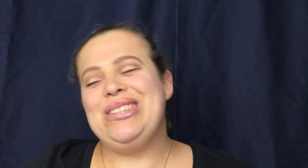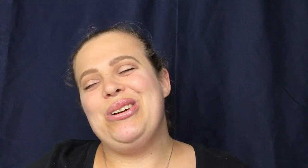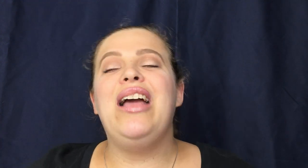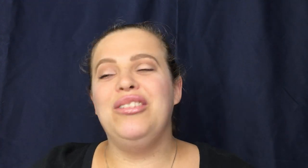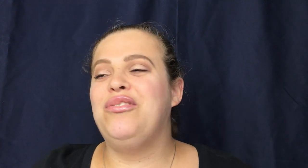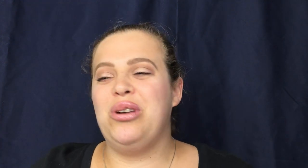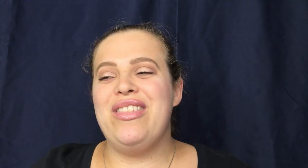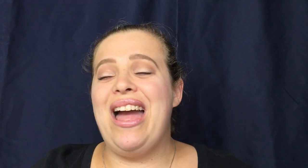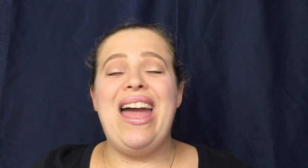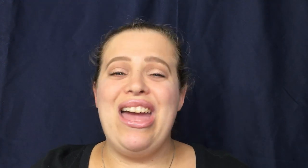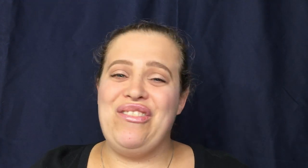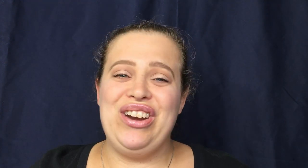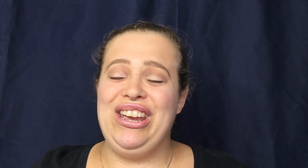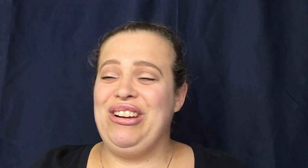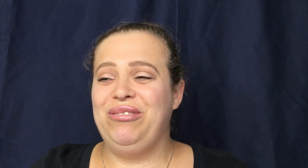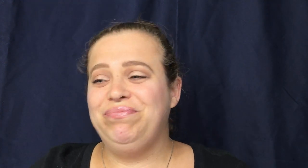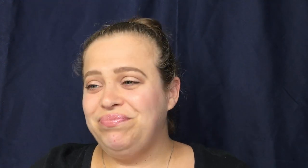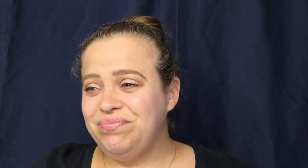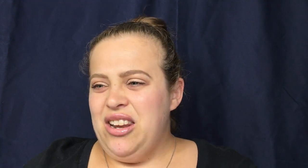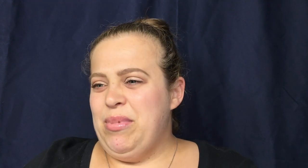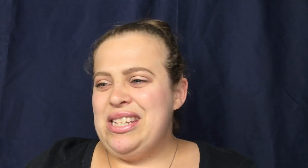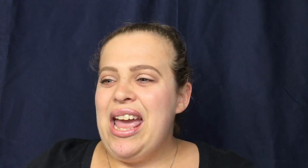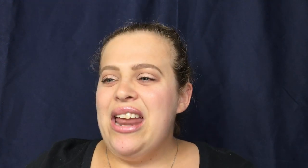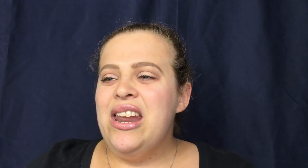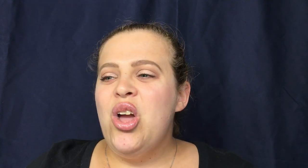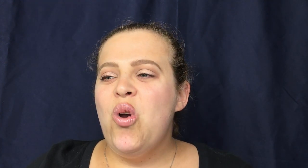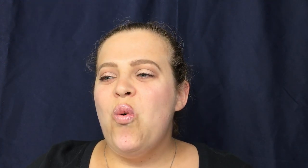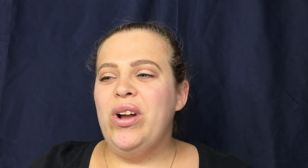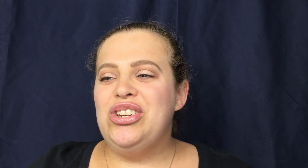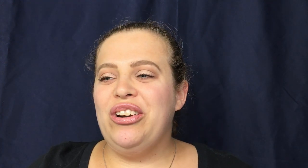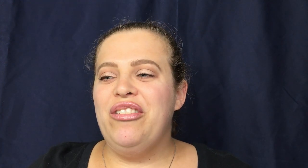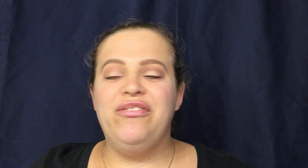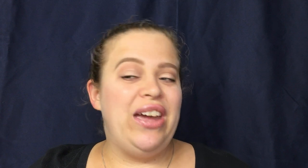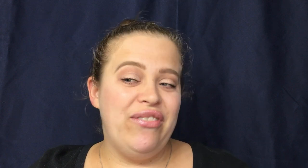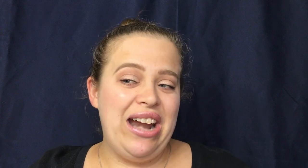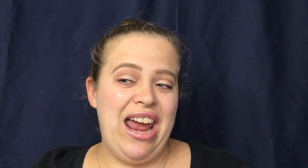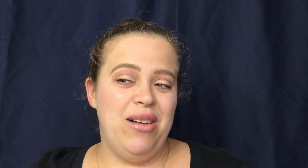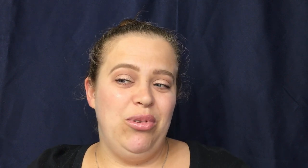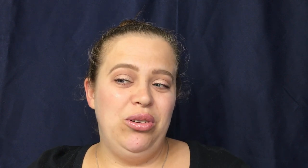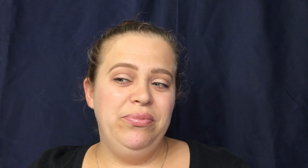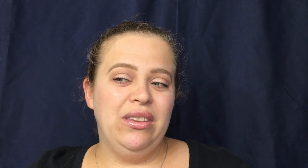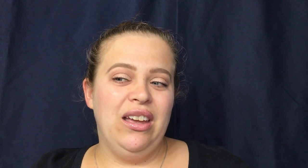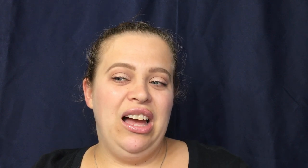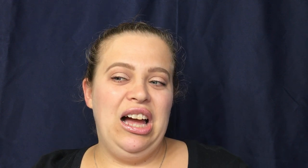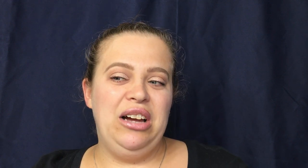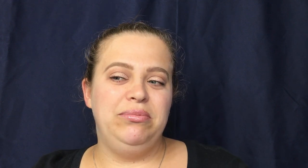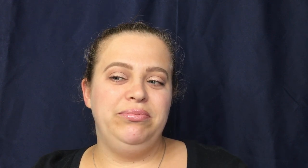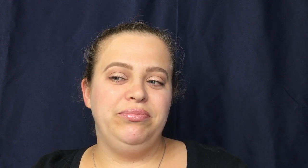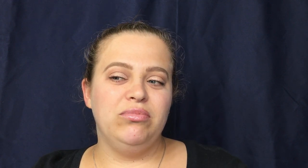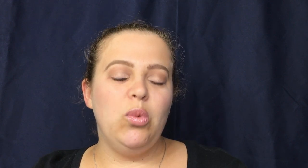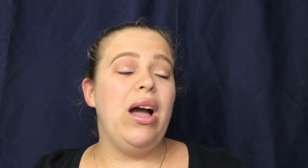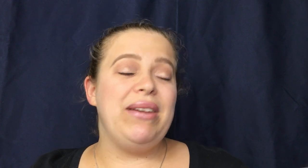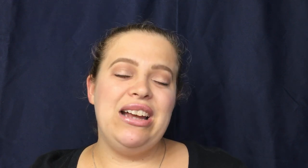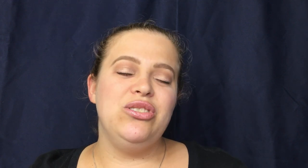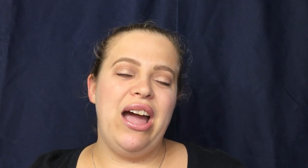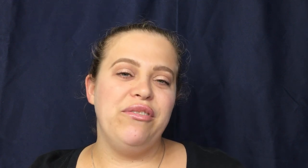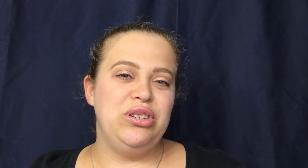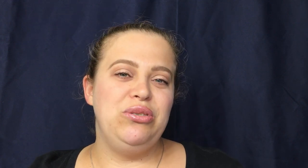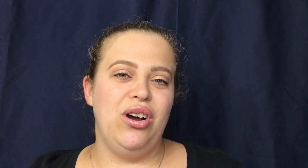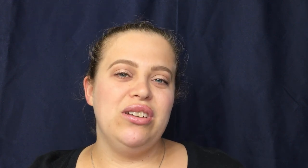I look forward to that every year. Number 10, what's your favorite animal? I do have two dogs